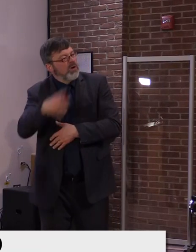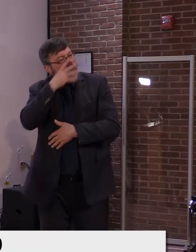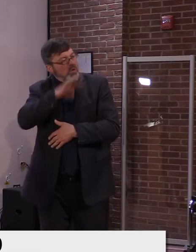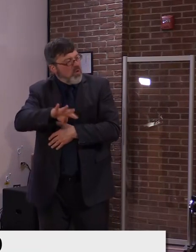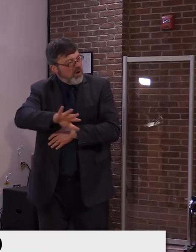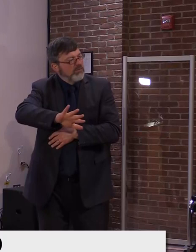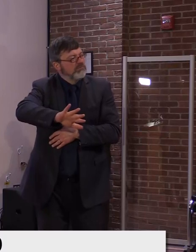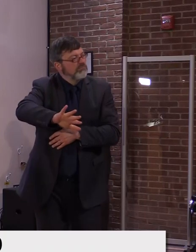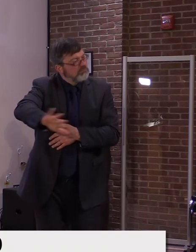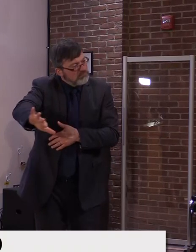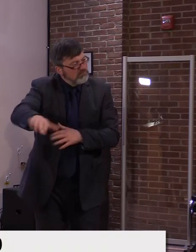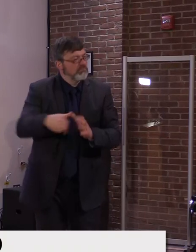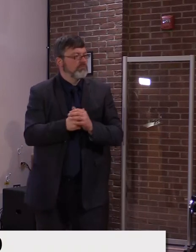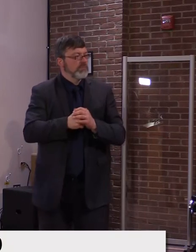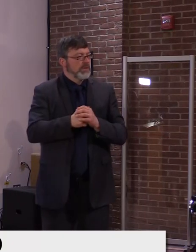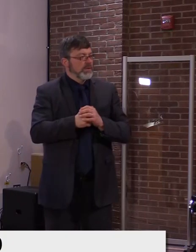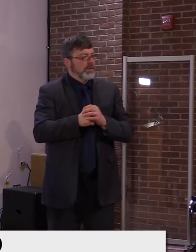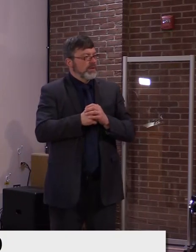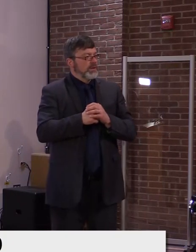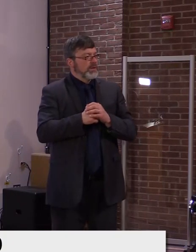everyone, whether it's the